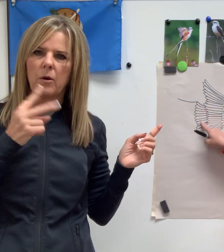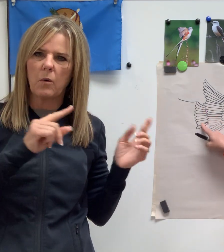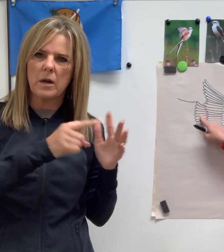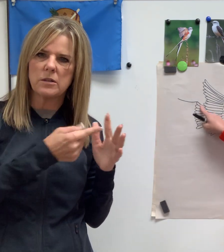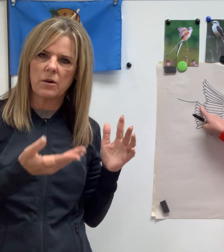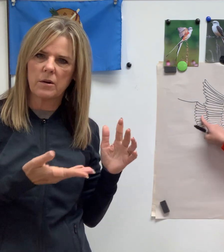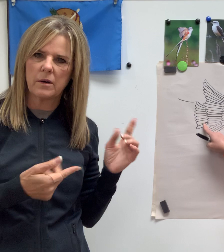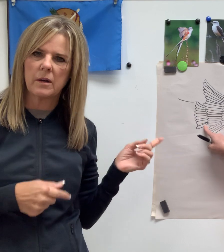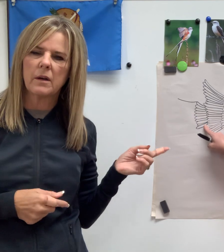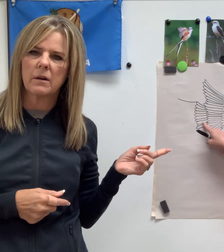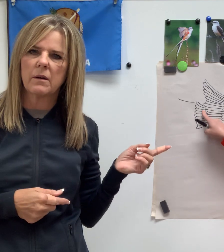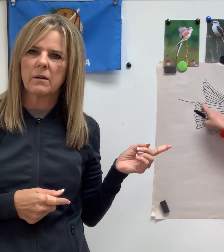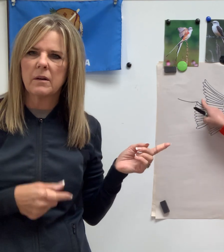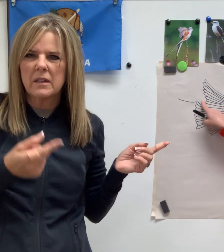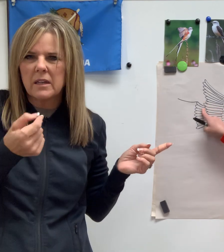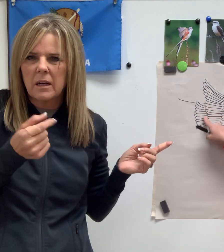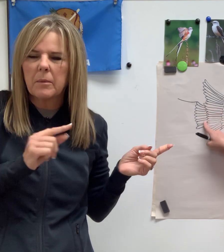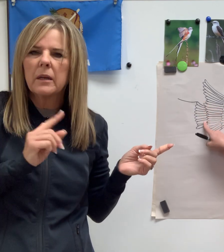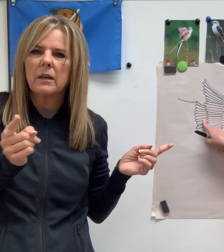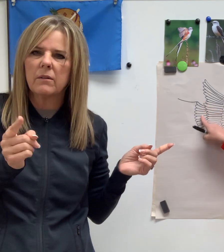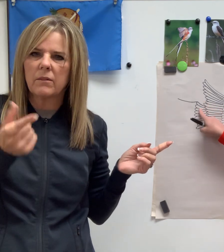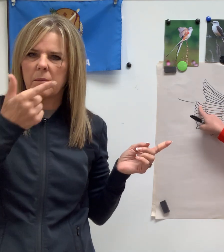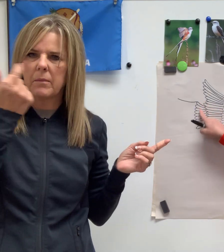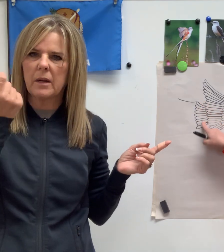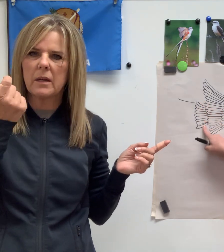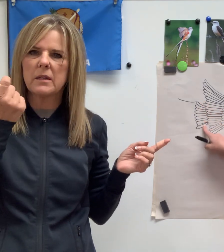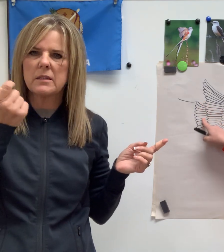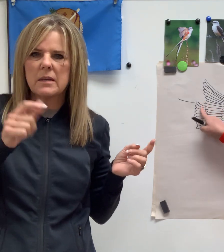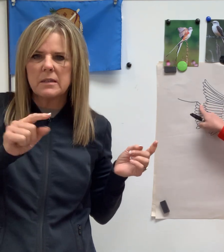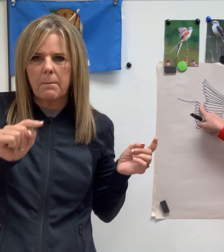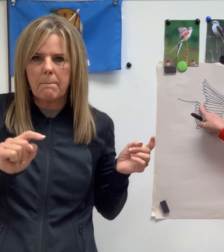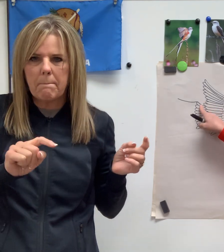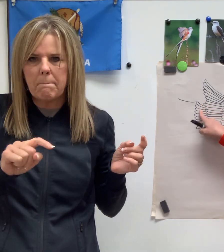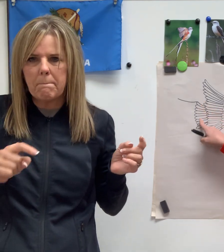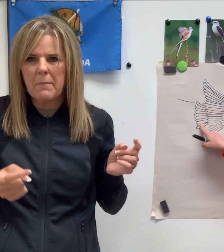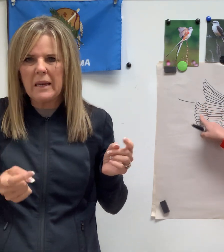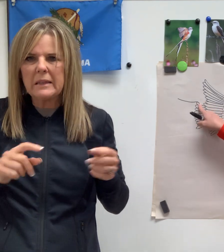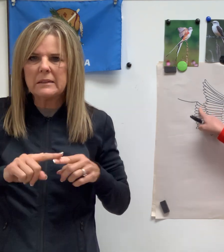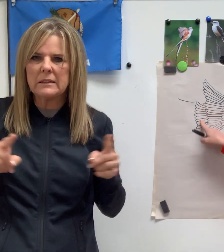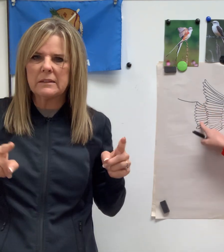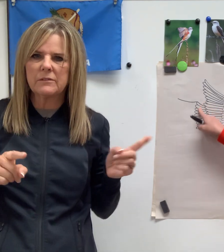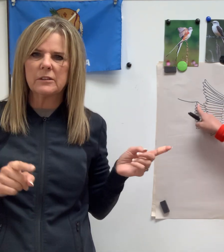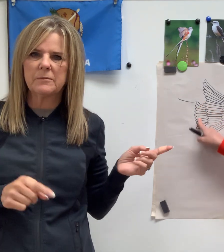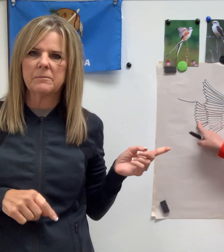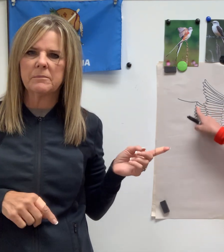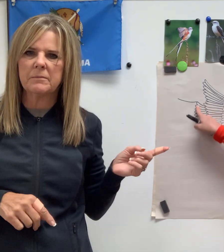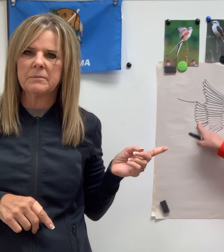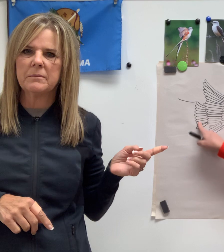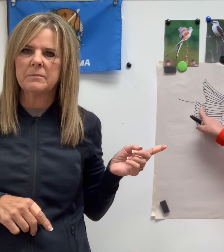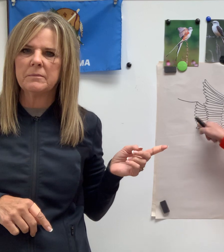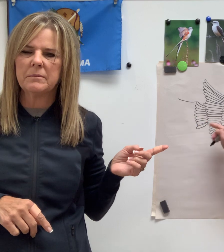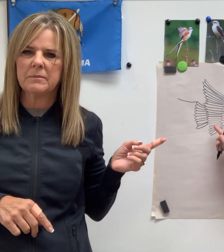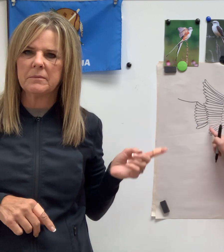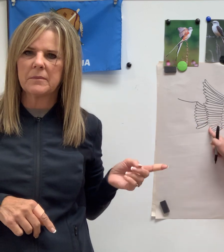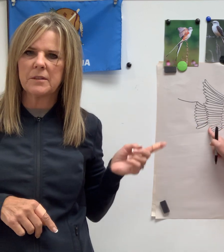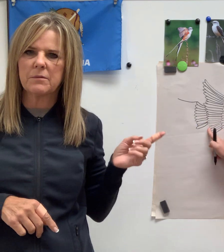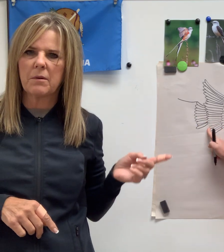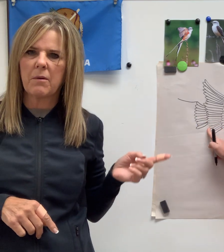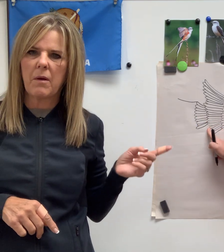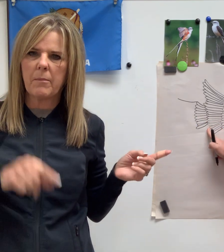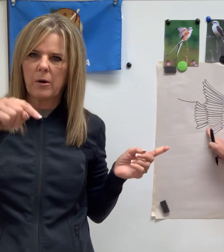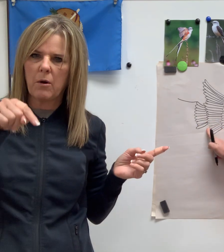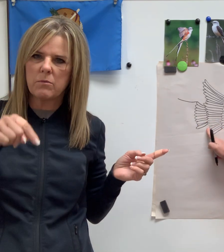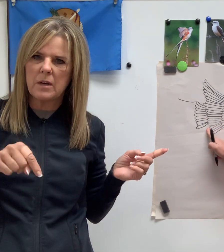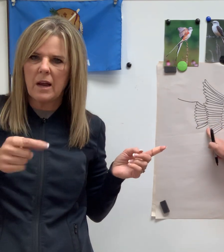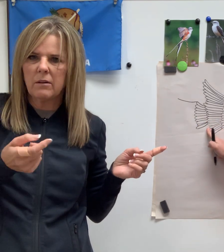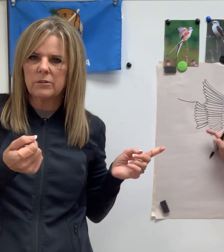started here. It's a little bit different again because it's bent a little different. I'm gonna look right here at this row and I'm gonna go